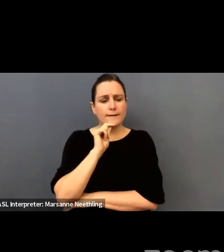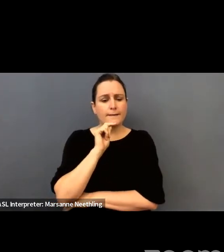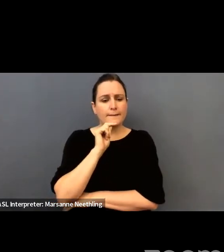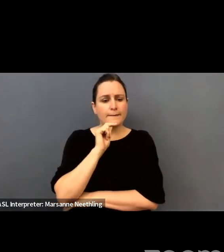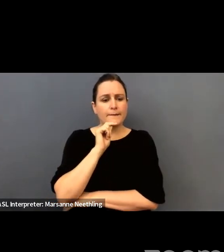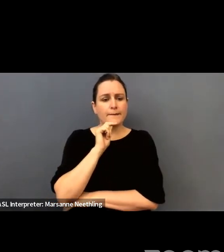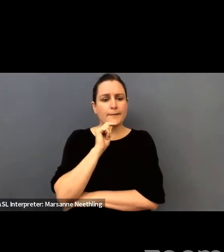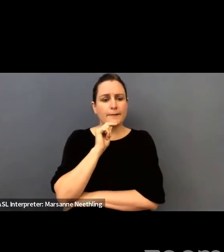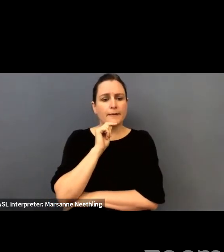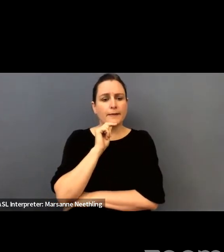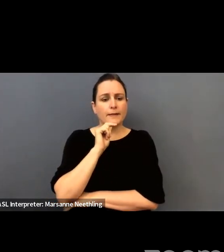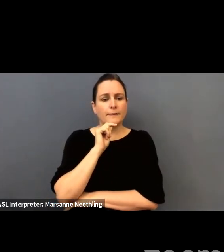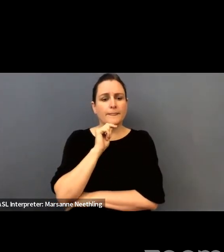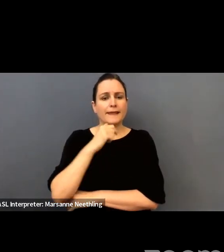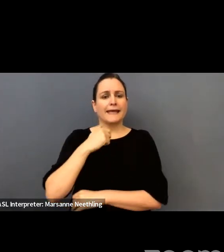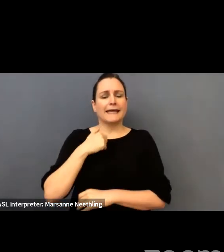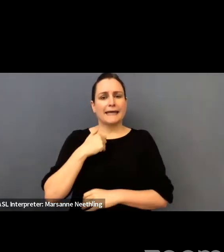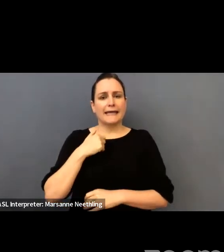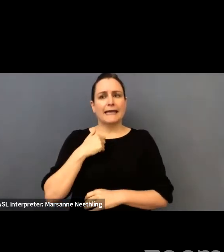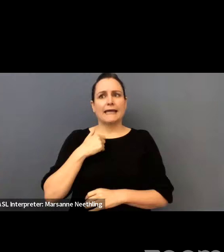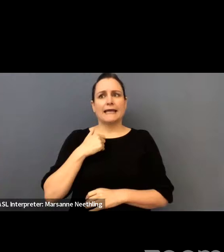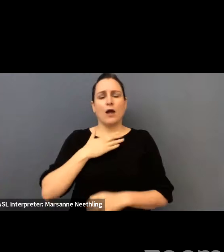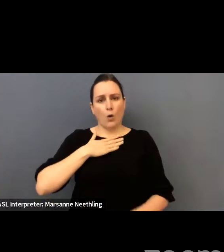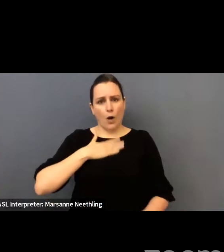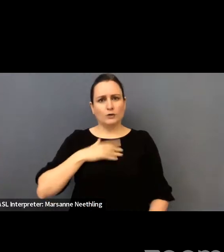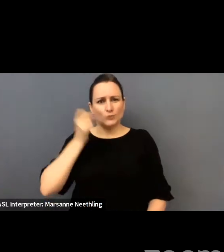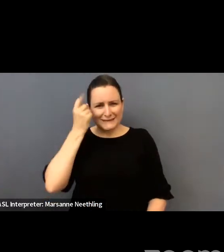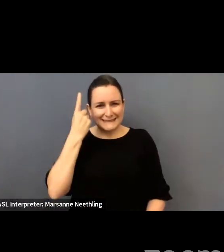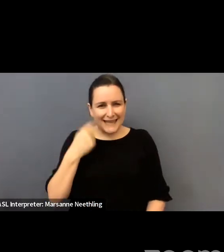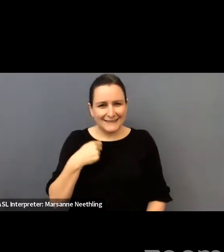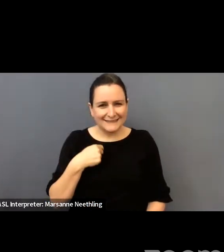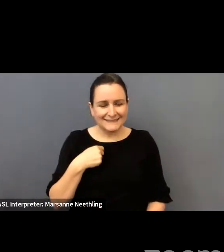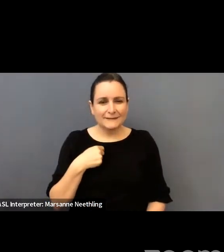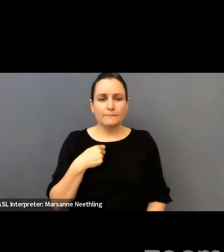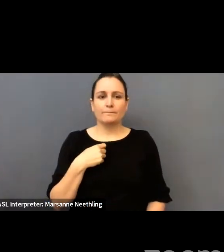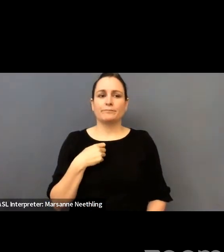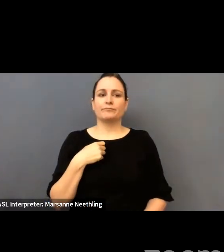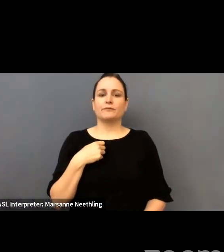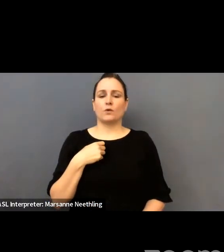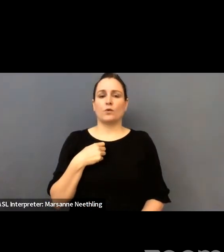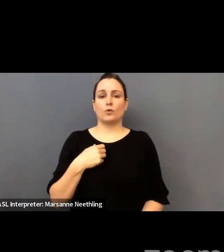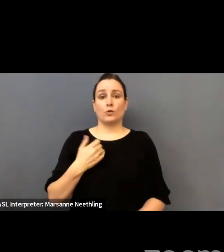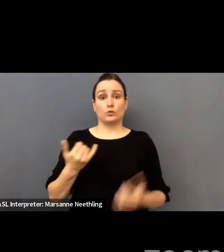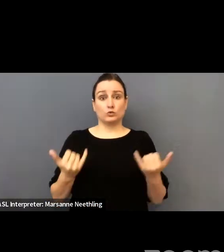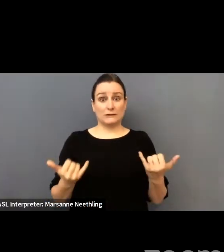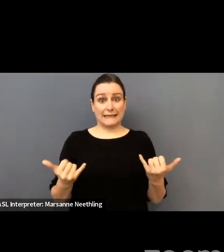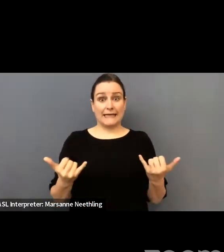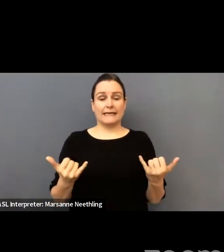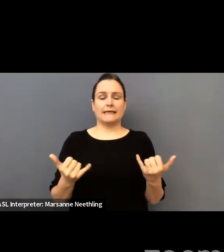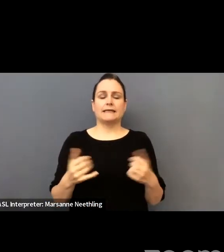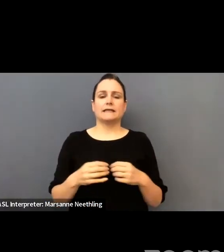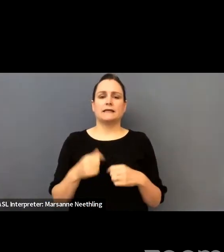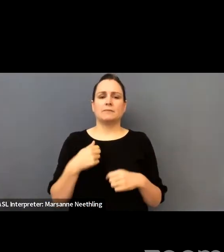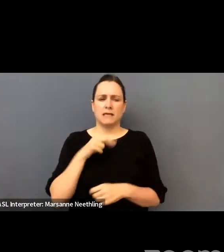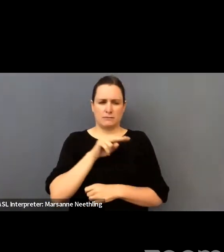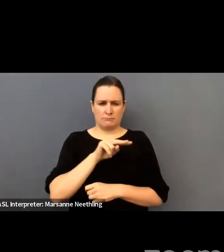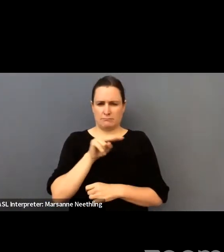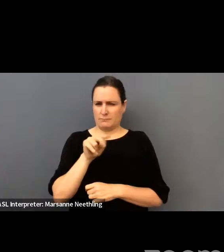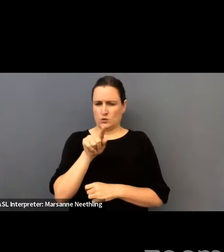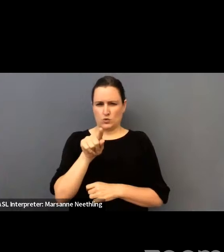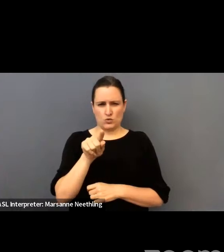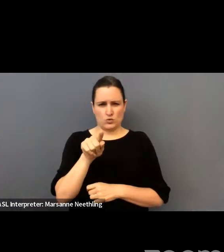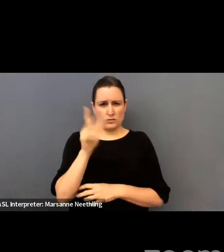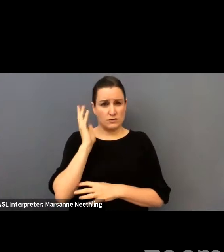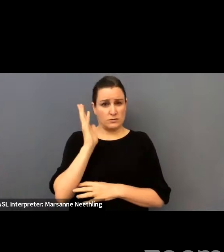to try and understand this properly. And if you look at from all I've heard this morning, it appears that there is